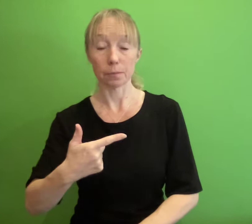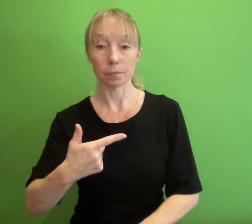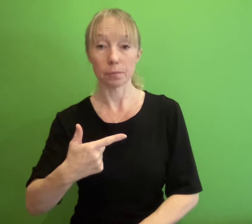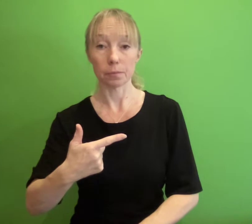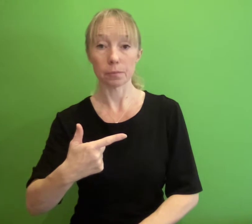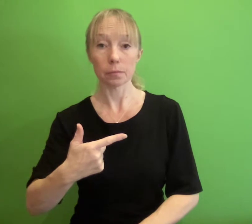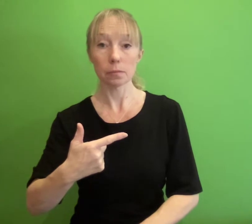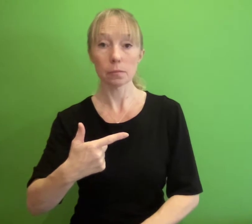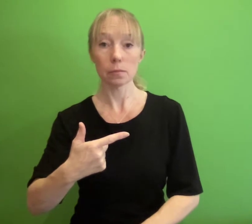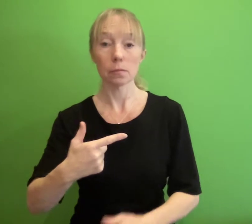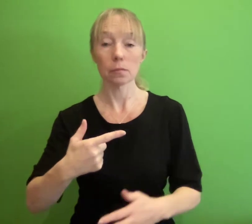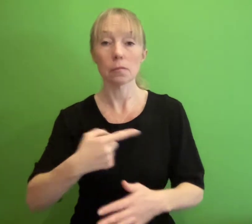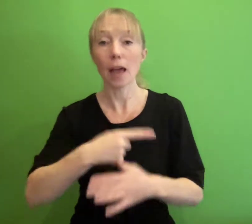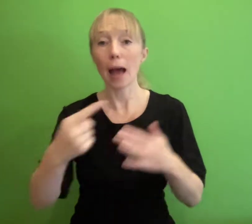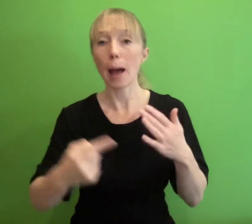About, page 34.